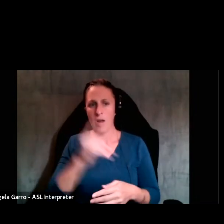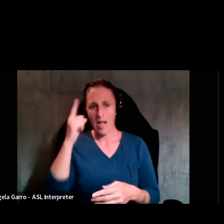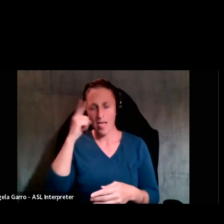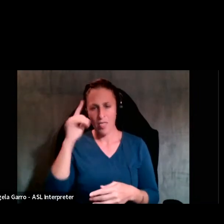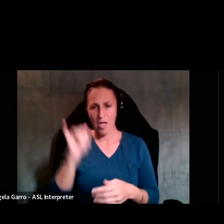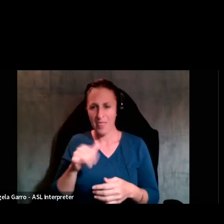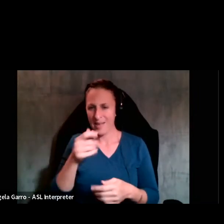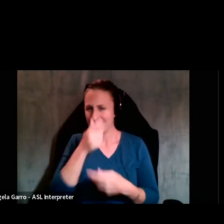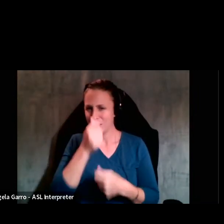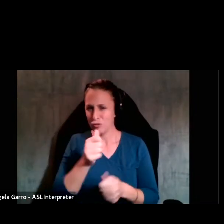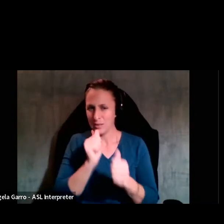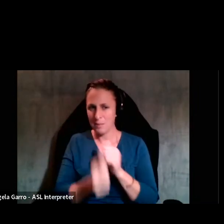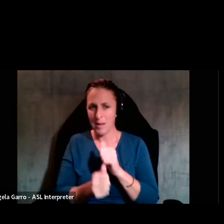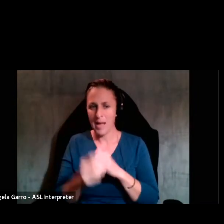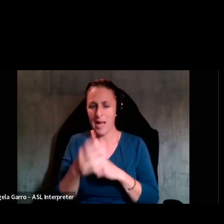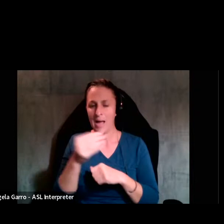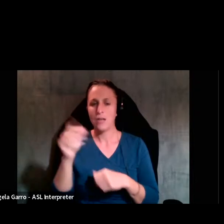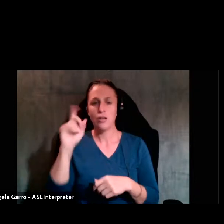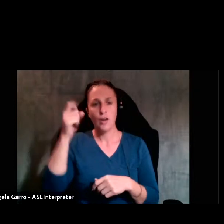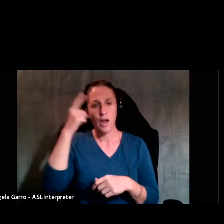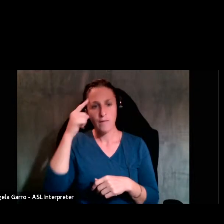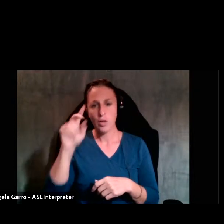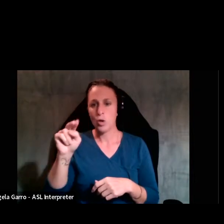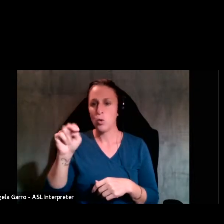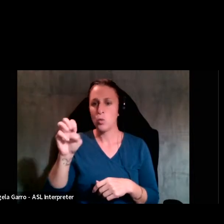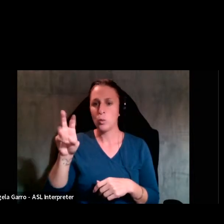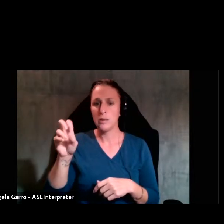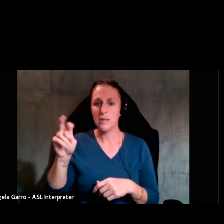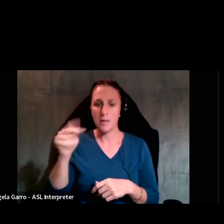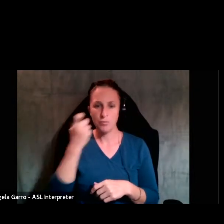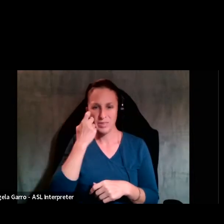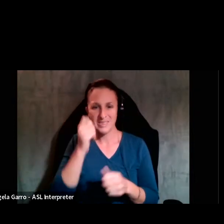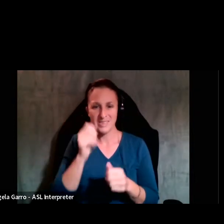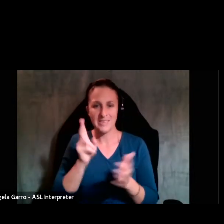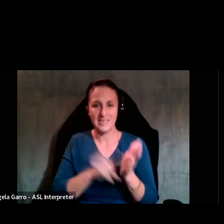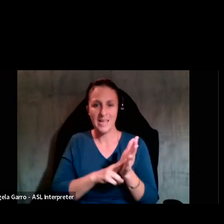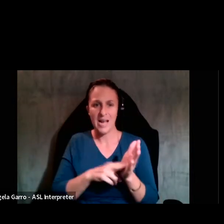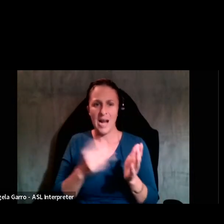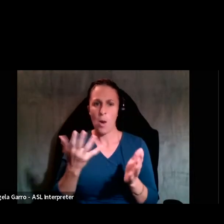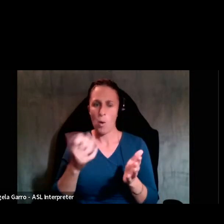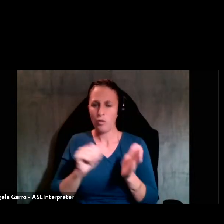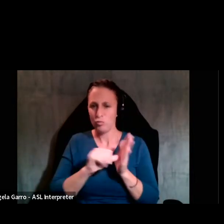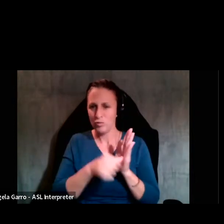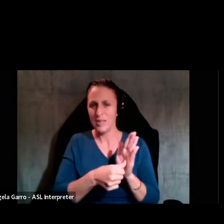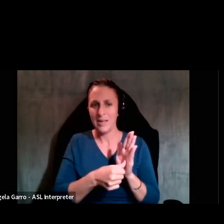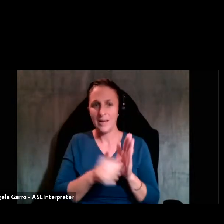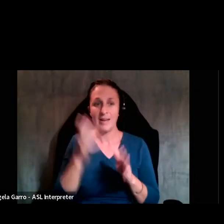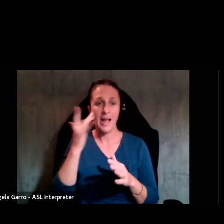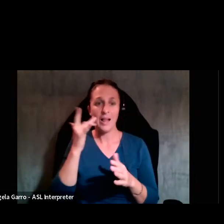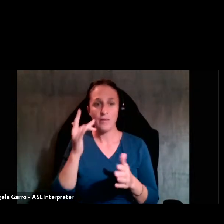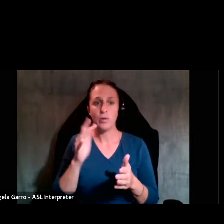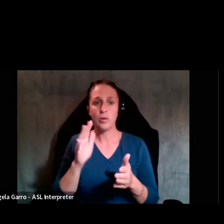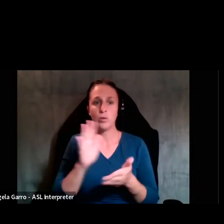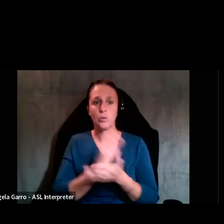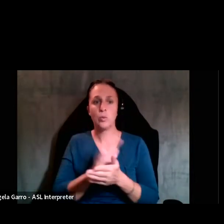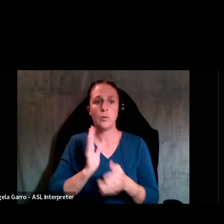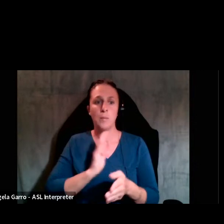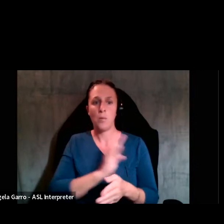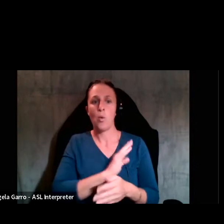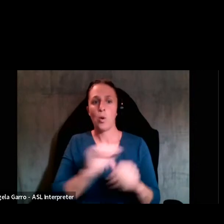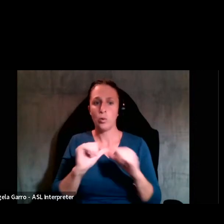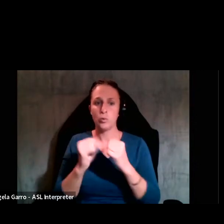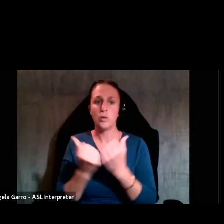and Governor Newsom recently signed it. And I just want to reiterate that the California School Board